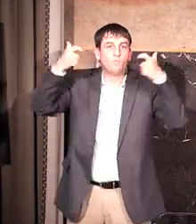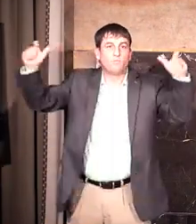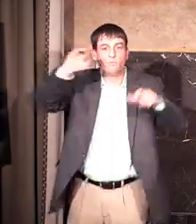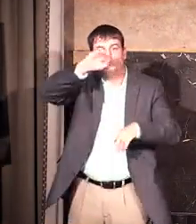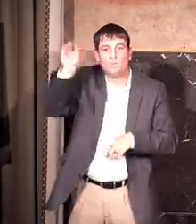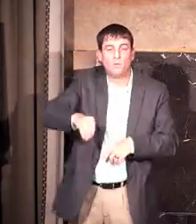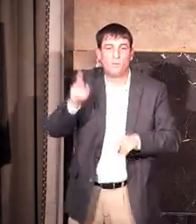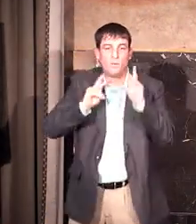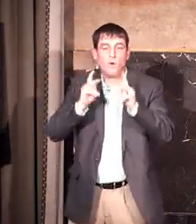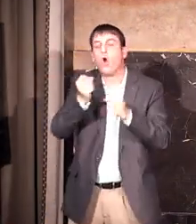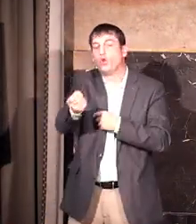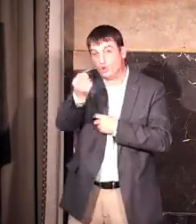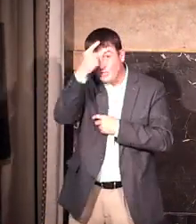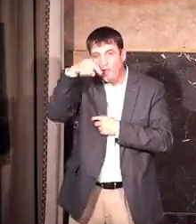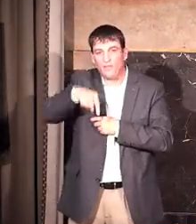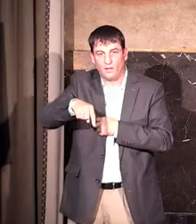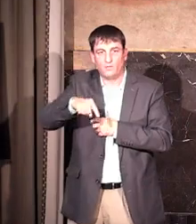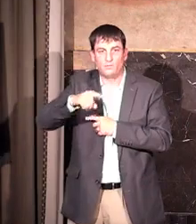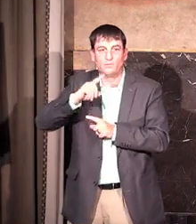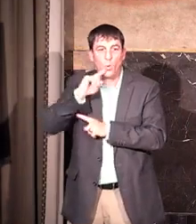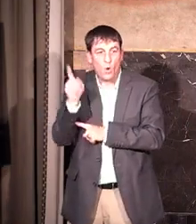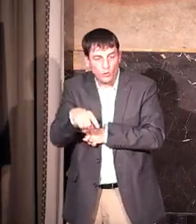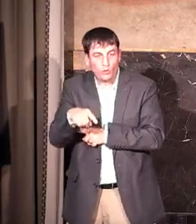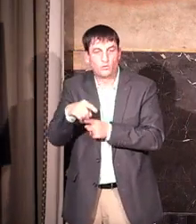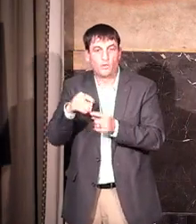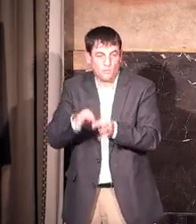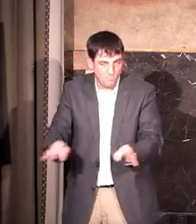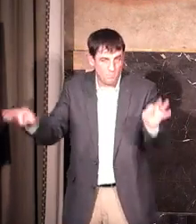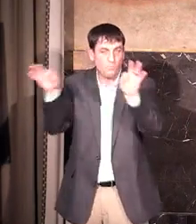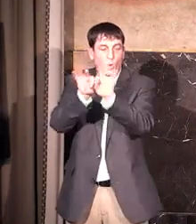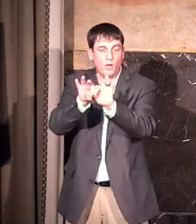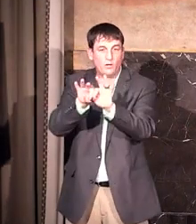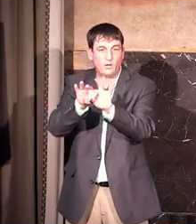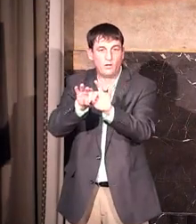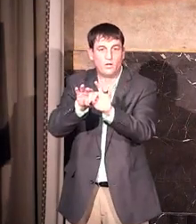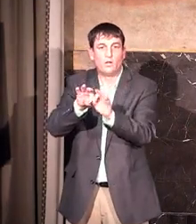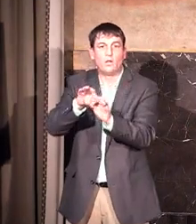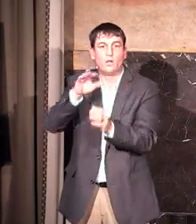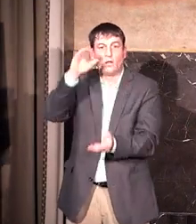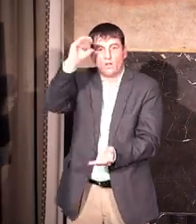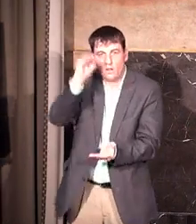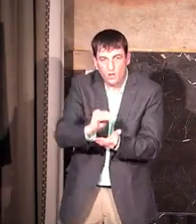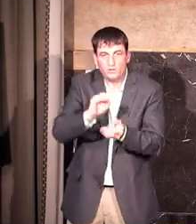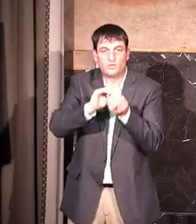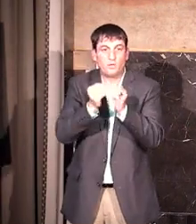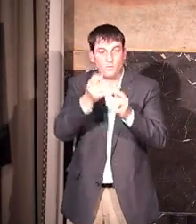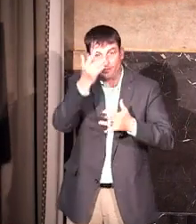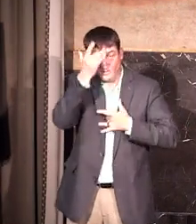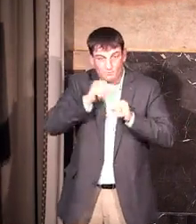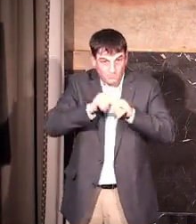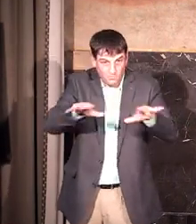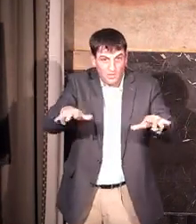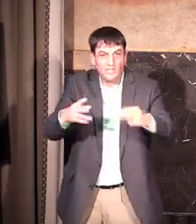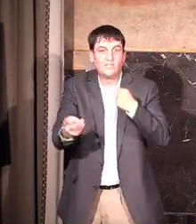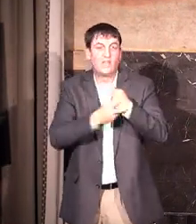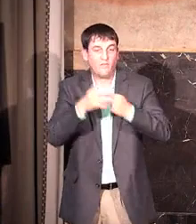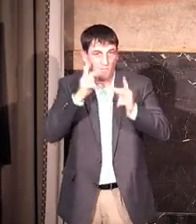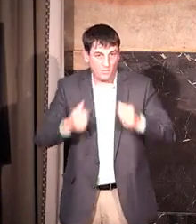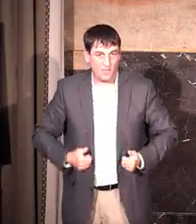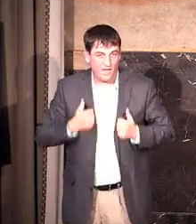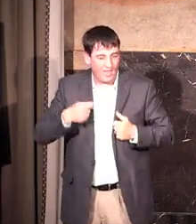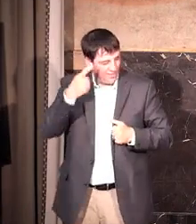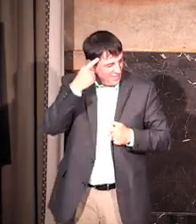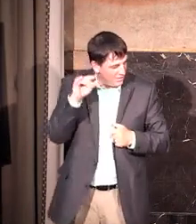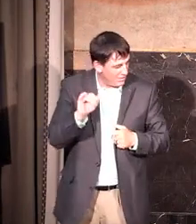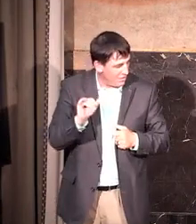these orders are, how important mitigation is to keep the cases down, to save lives, and that I think something